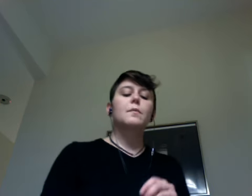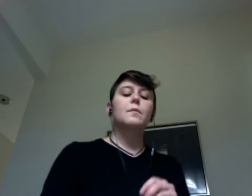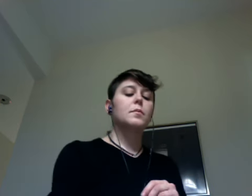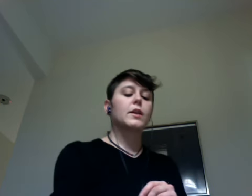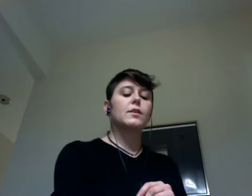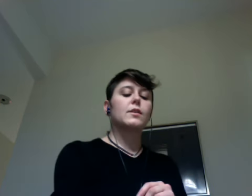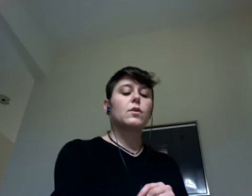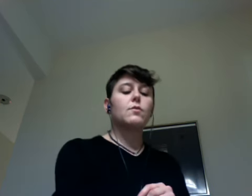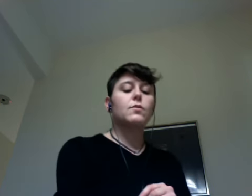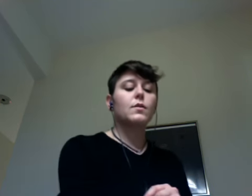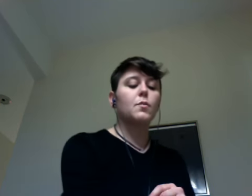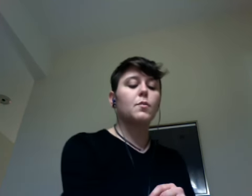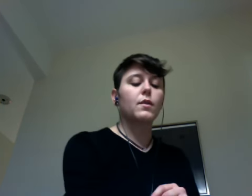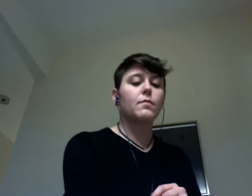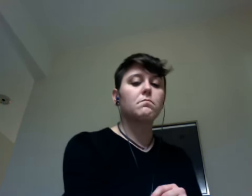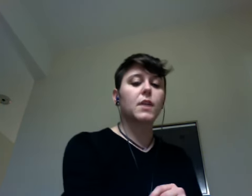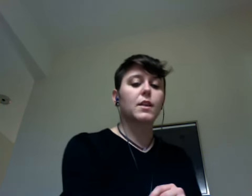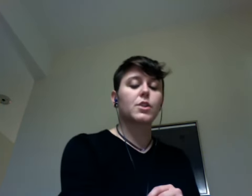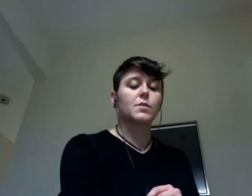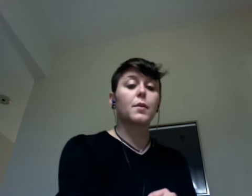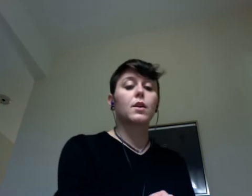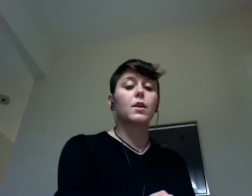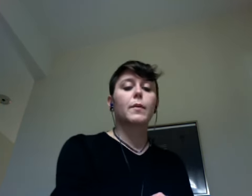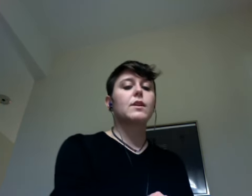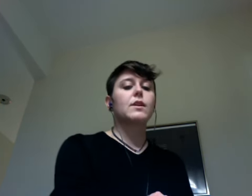But it is sort of an important thing that she's probably learned about safety.